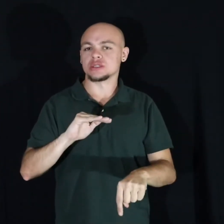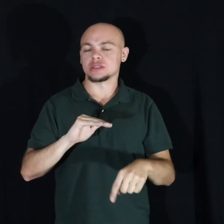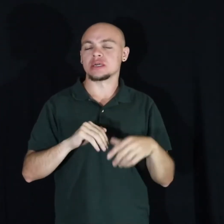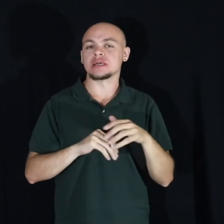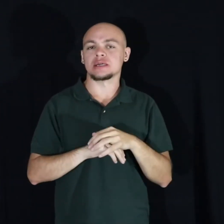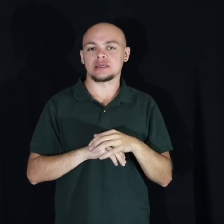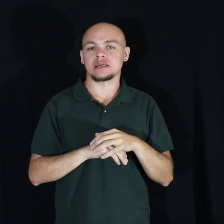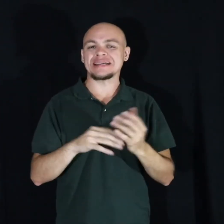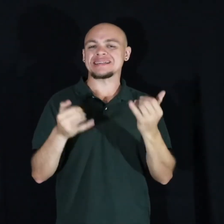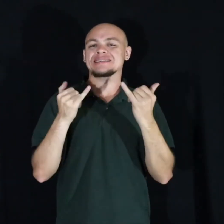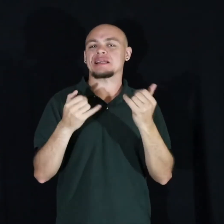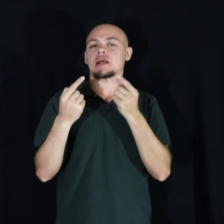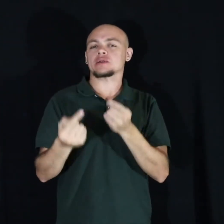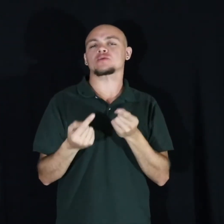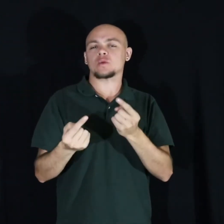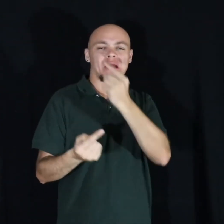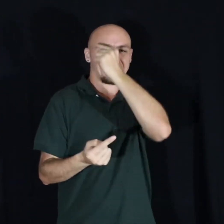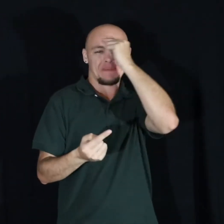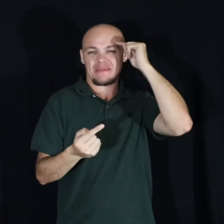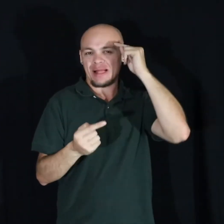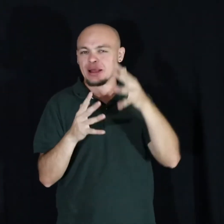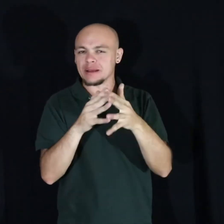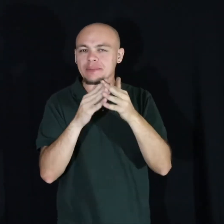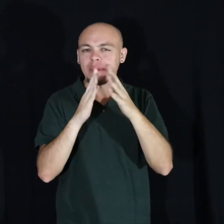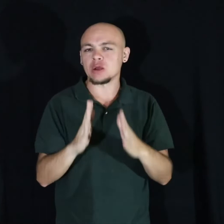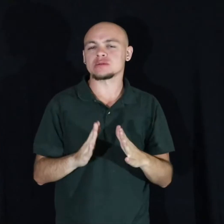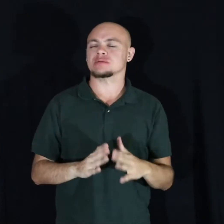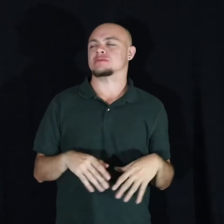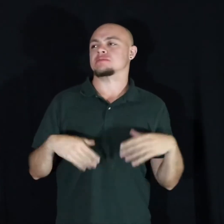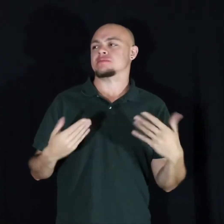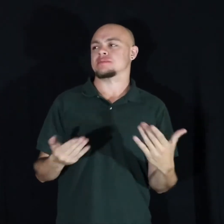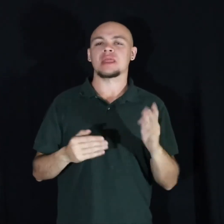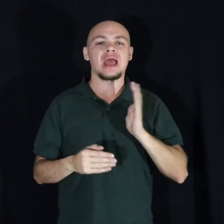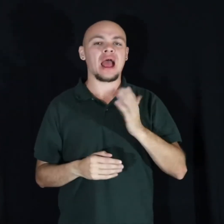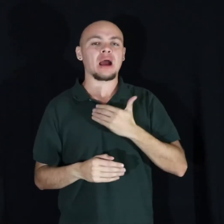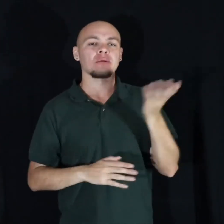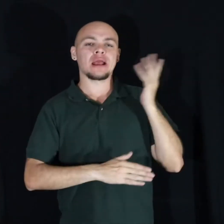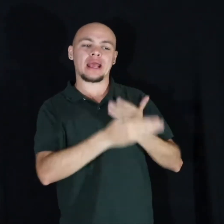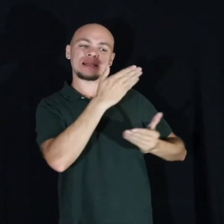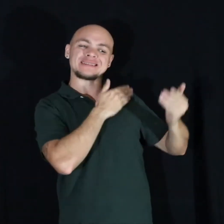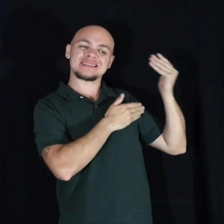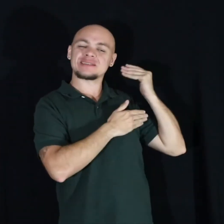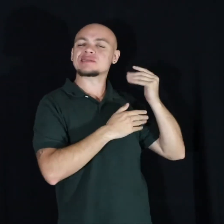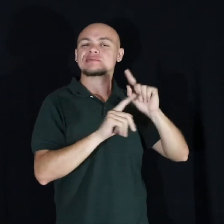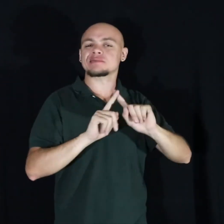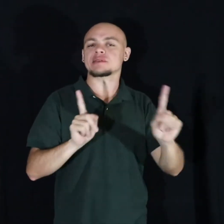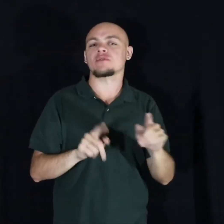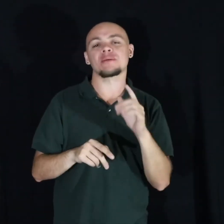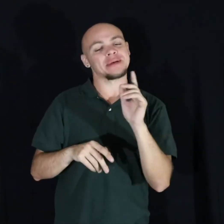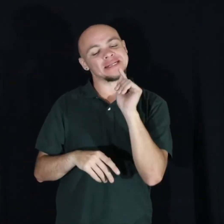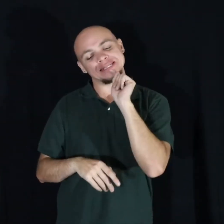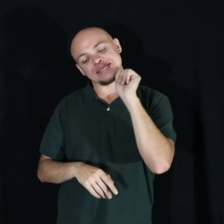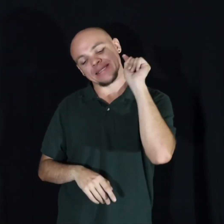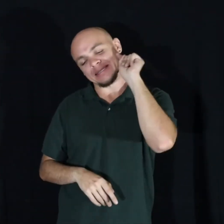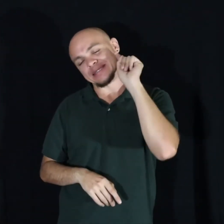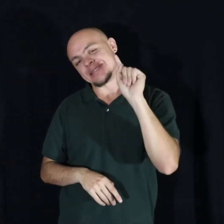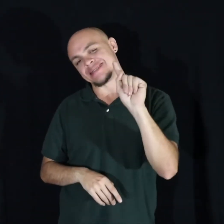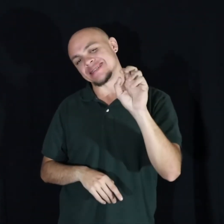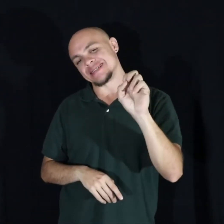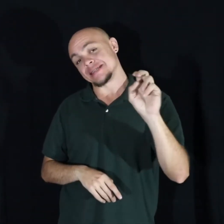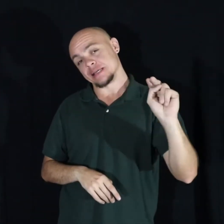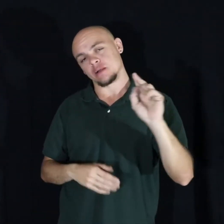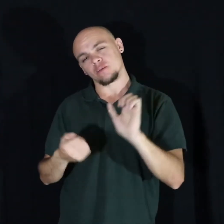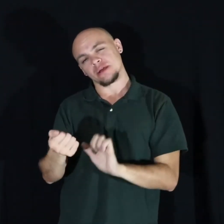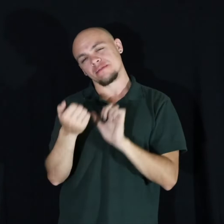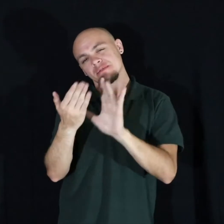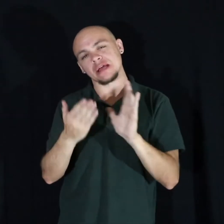Today's struggles of Black Americans may be different than those of our ancestors, but as teenagers, we face